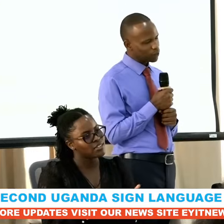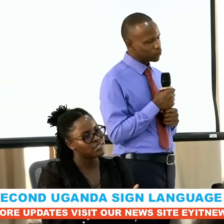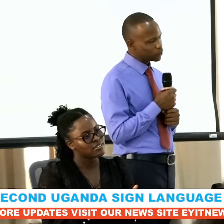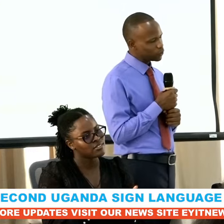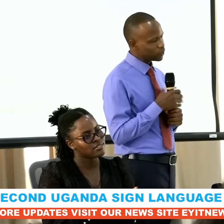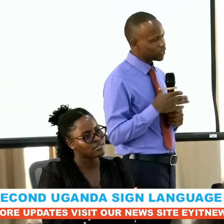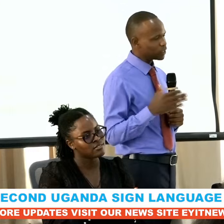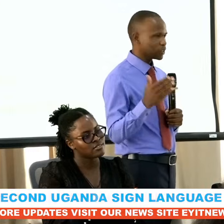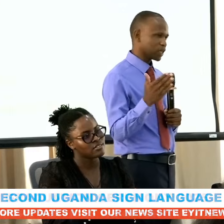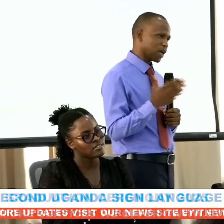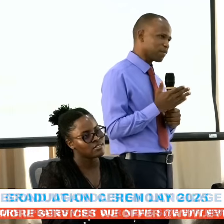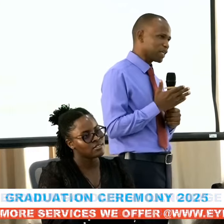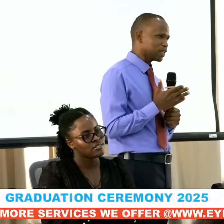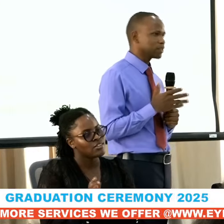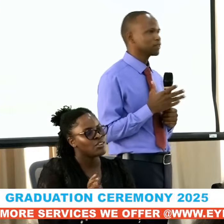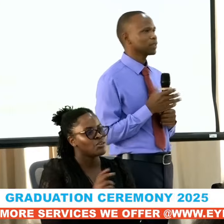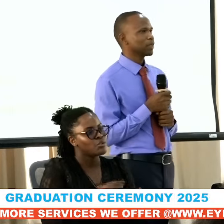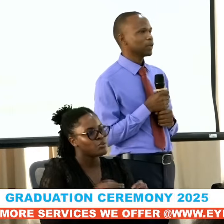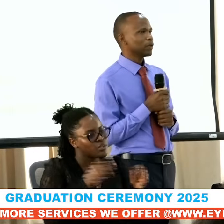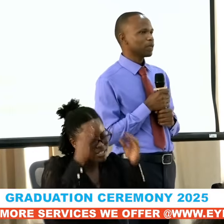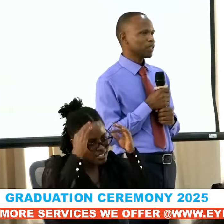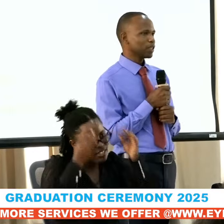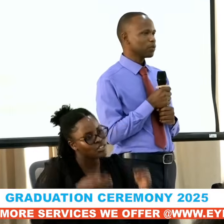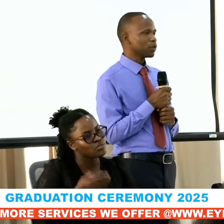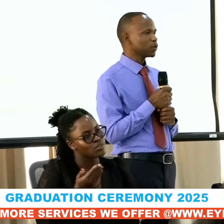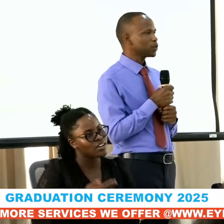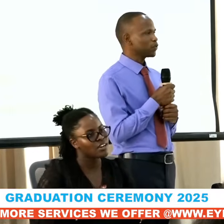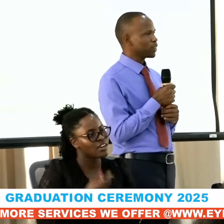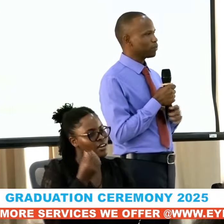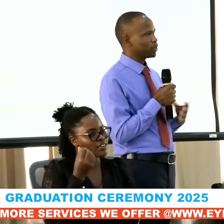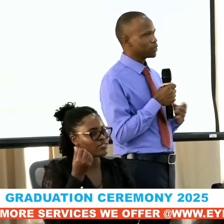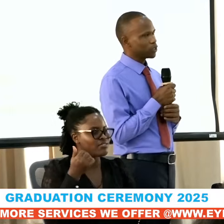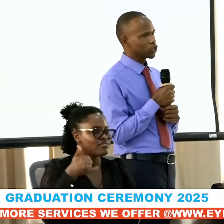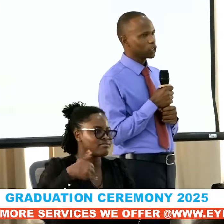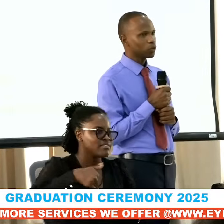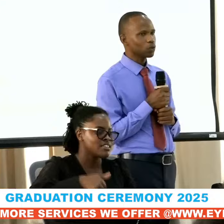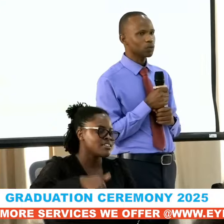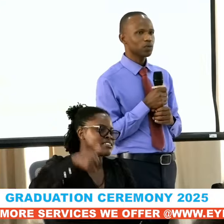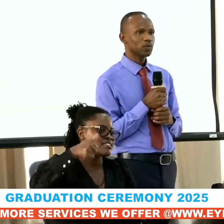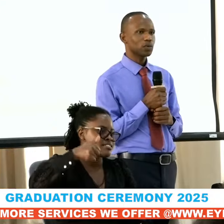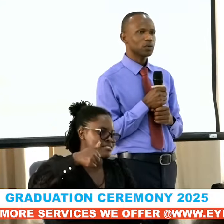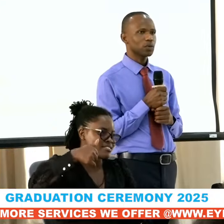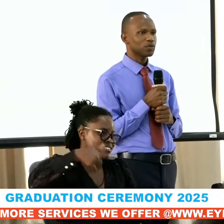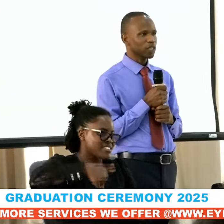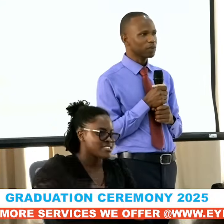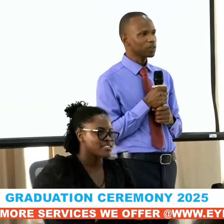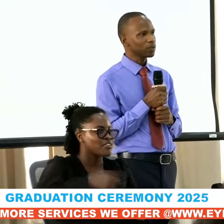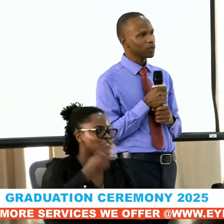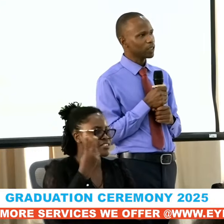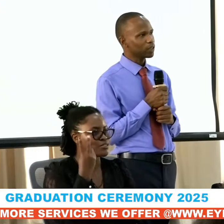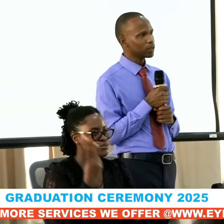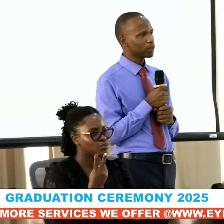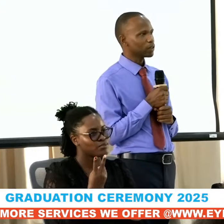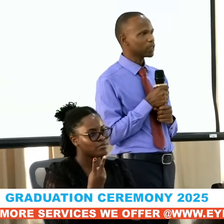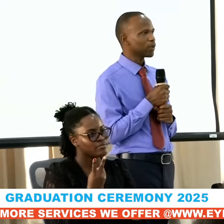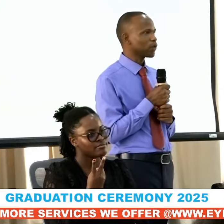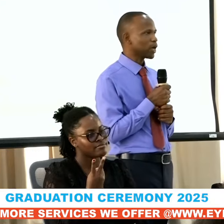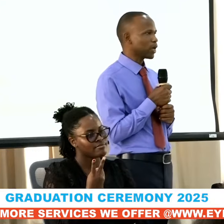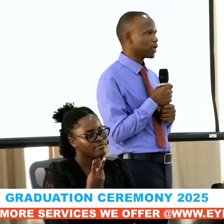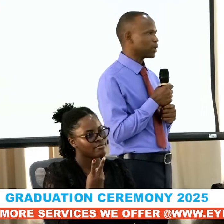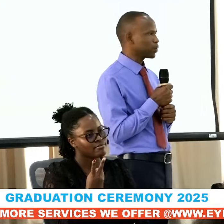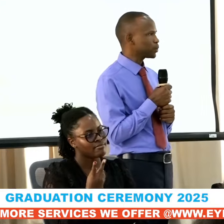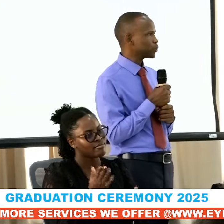72 students coming. But then because of the busy schedule, of some students, some